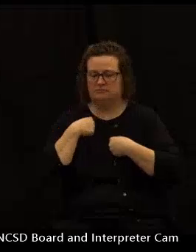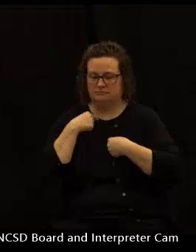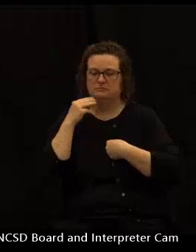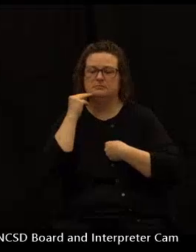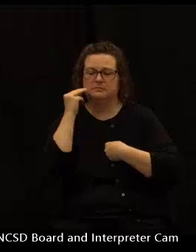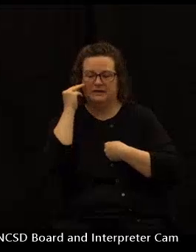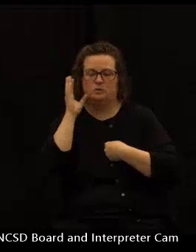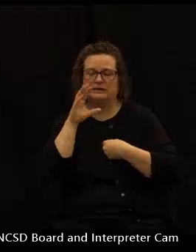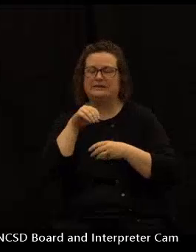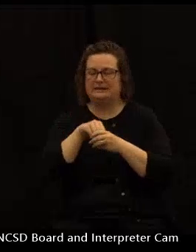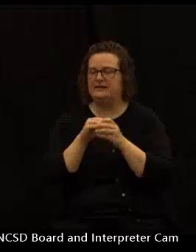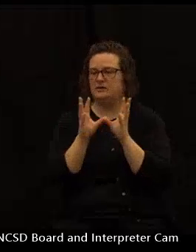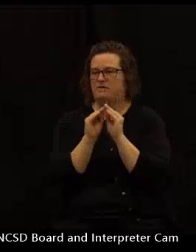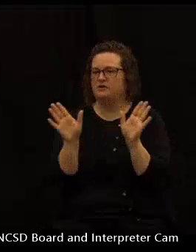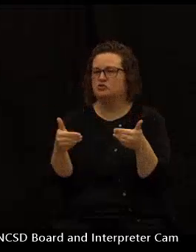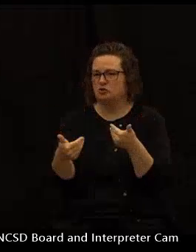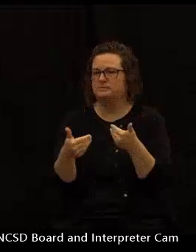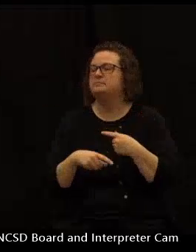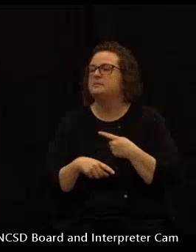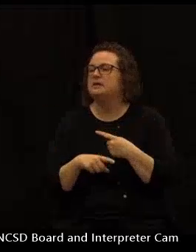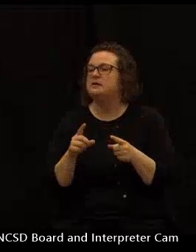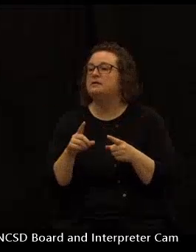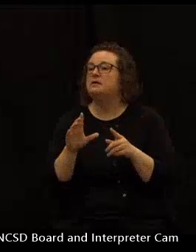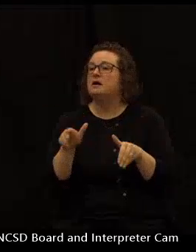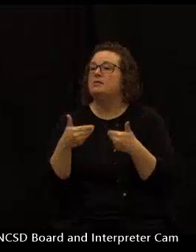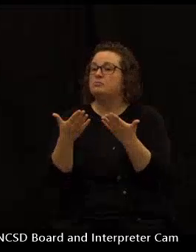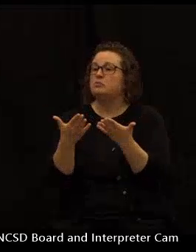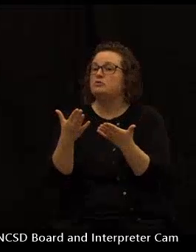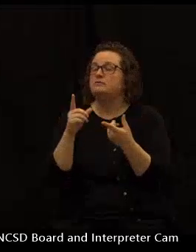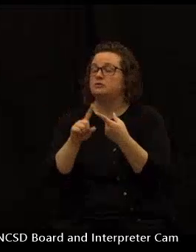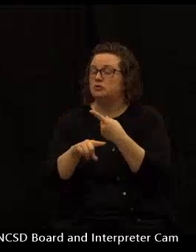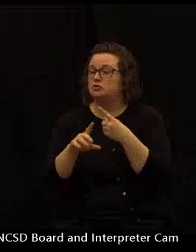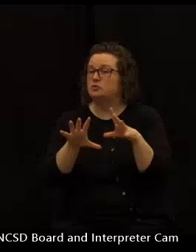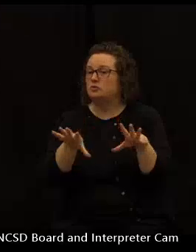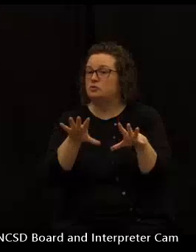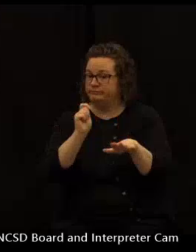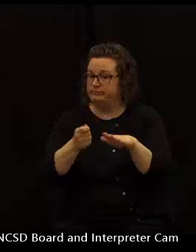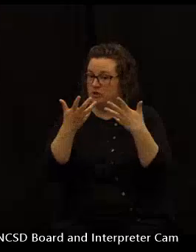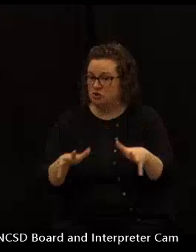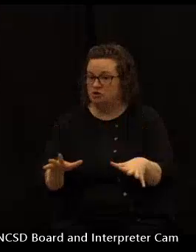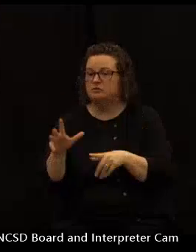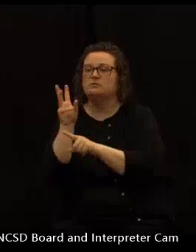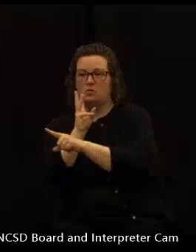Okay, do I have a motion to adjourn? So moved. Second?